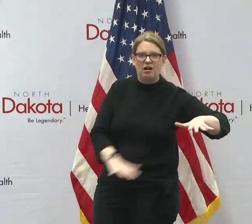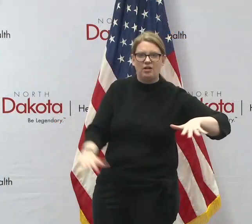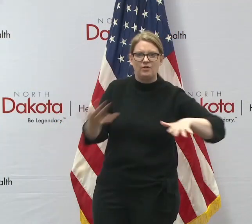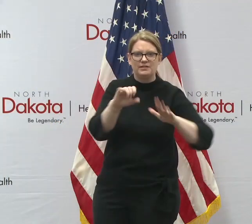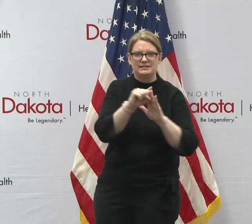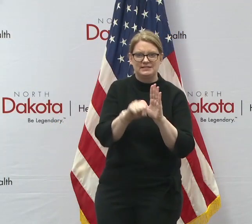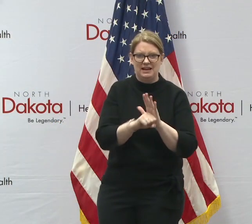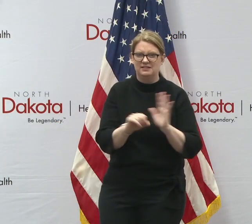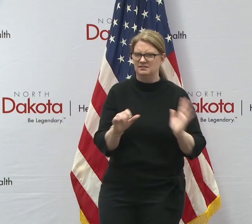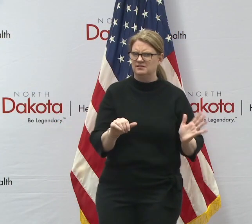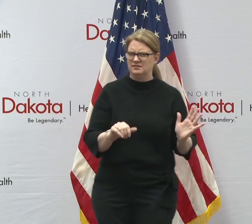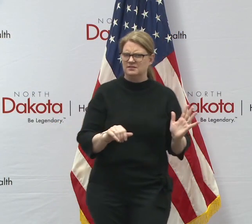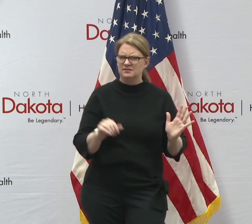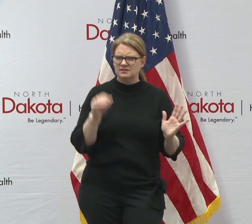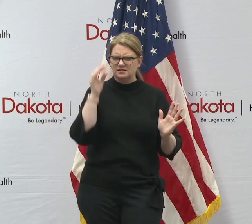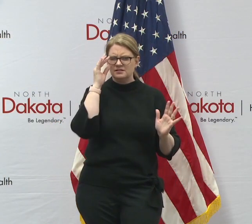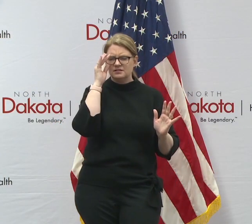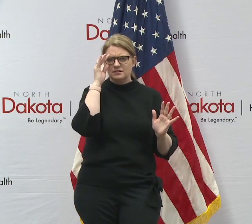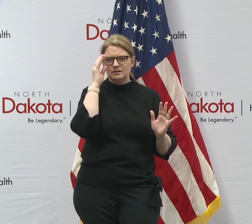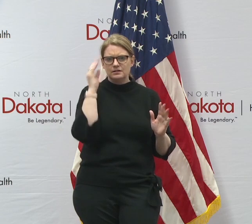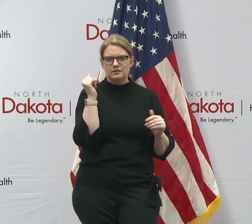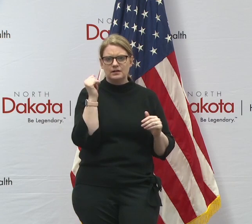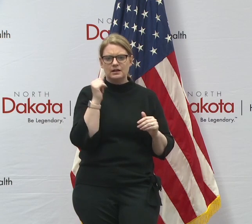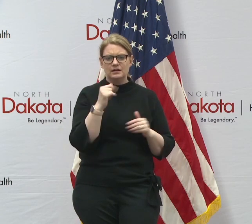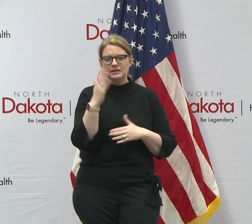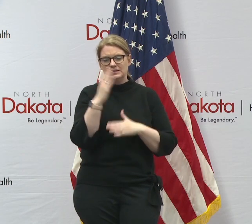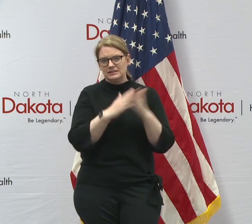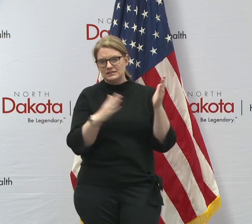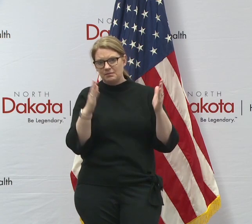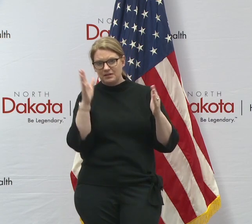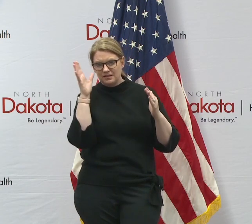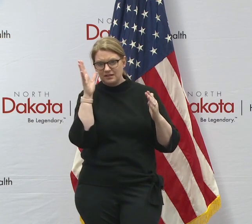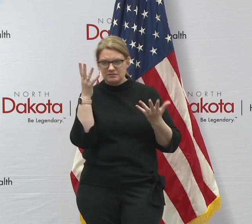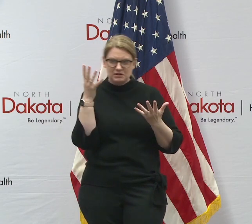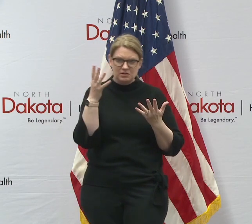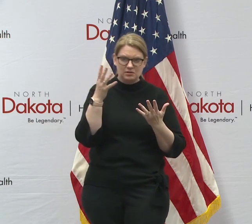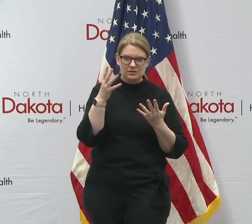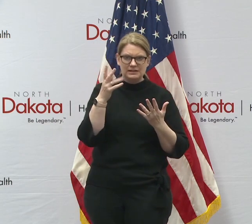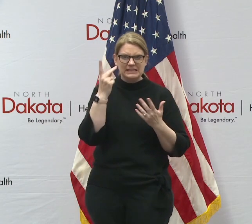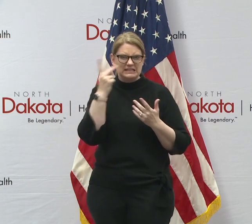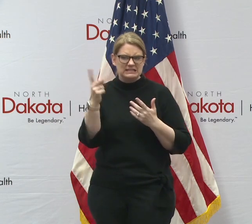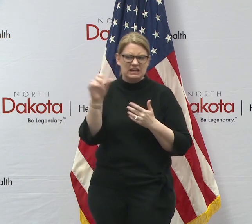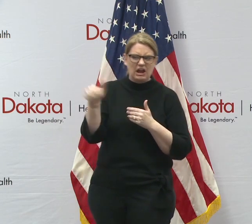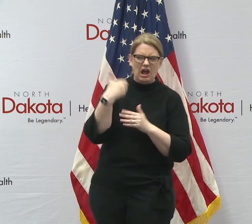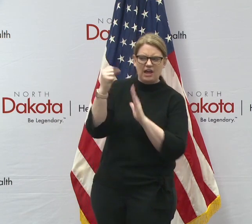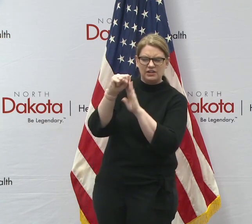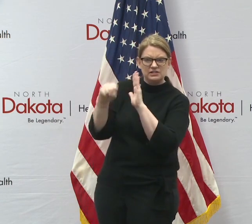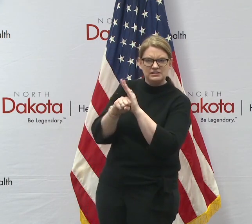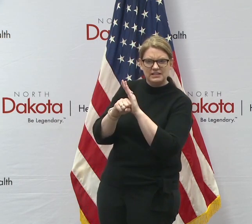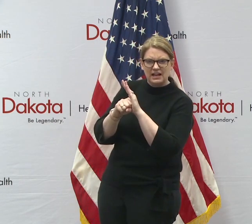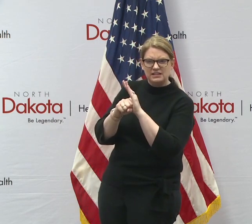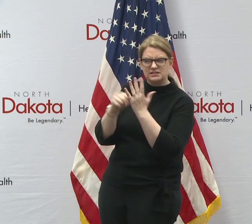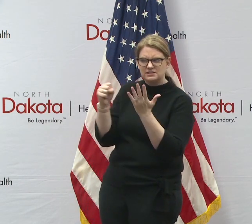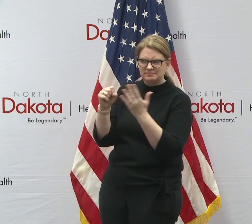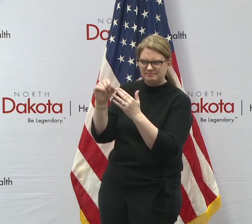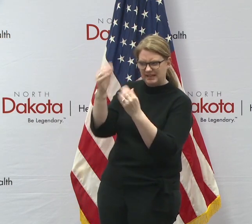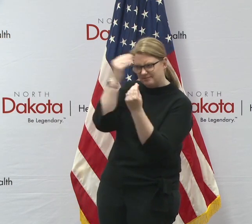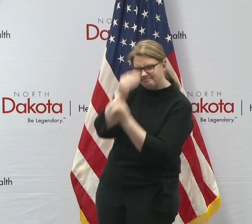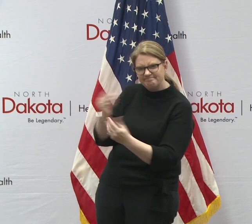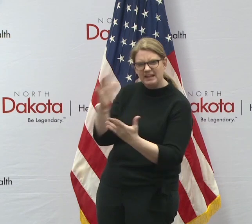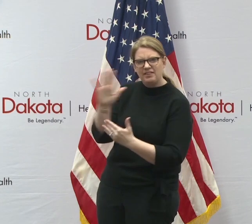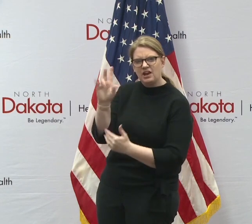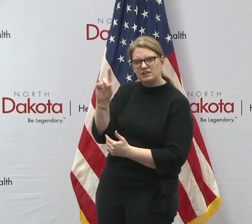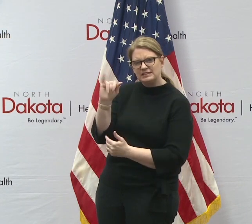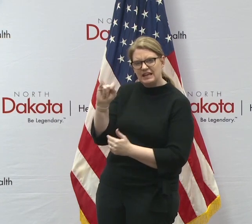want to get a view of what some of the futures are, you can go to other states and take a look at the day when they got to 100, and then take a look at the day when they got